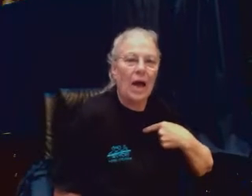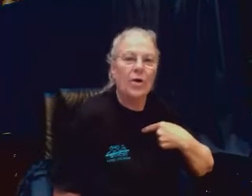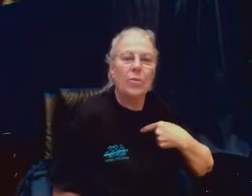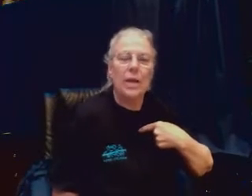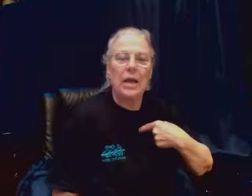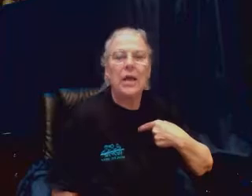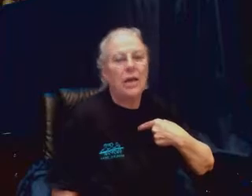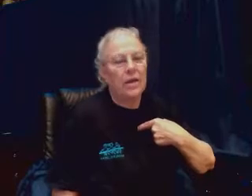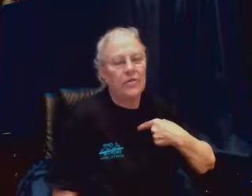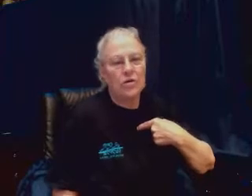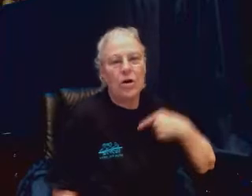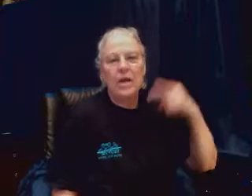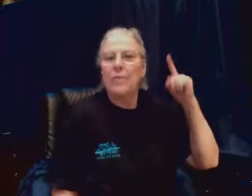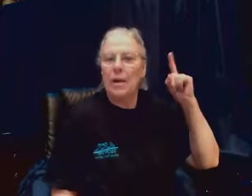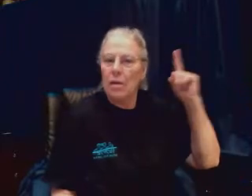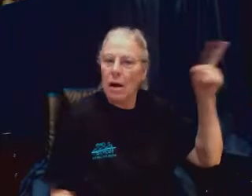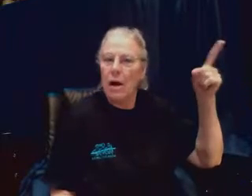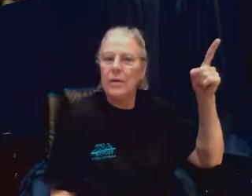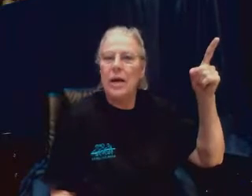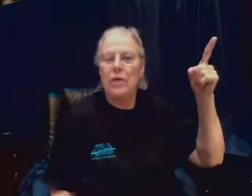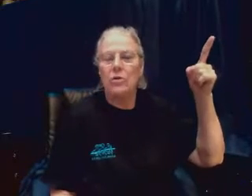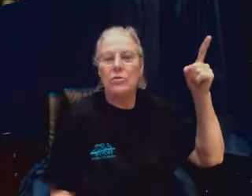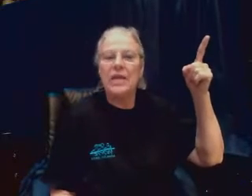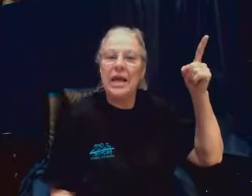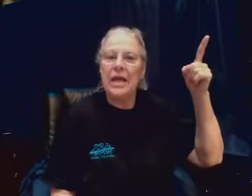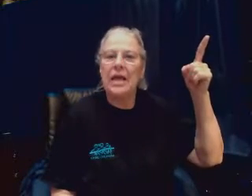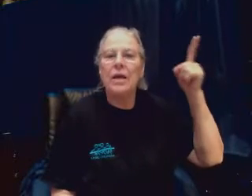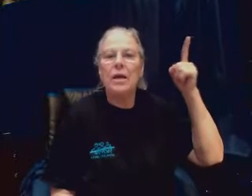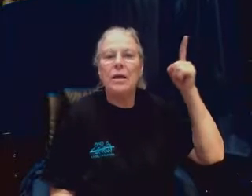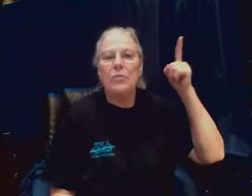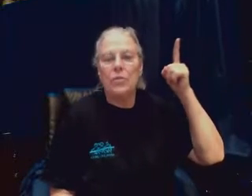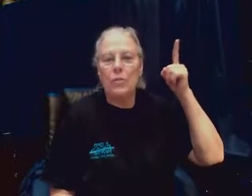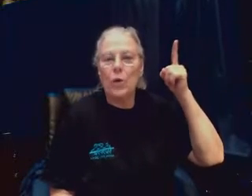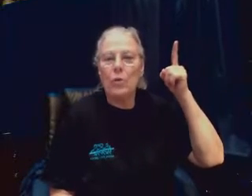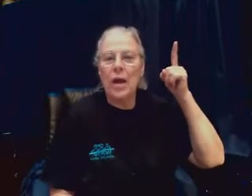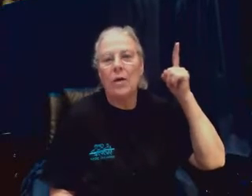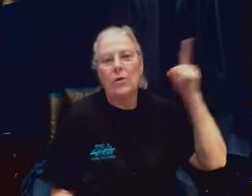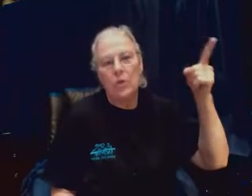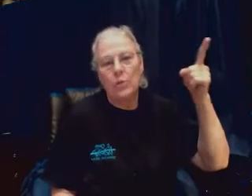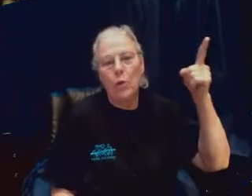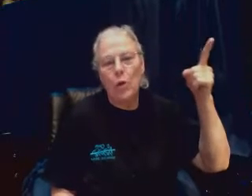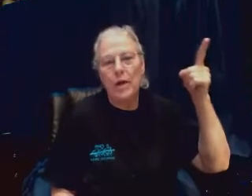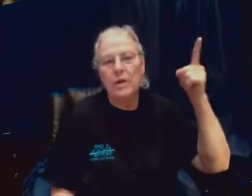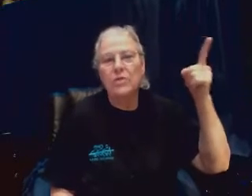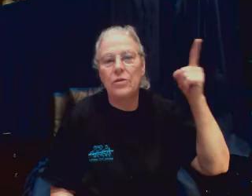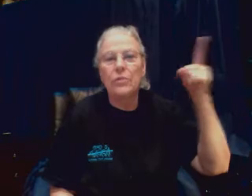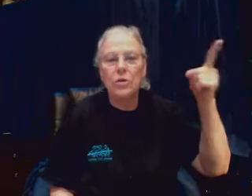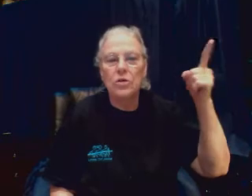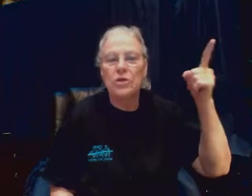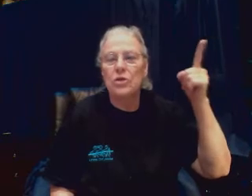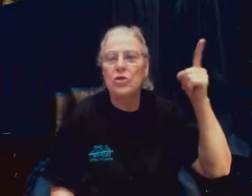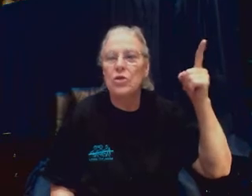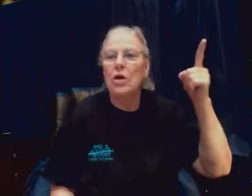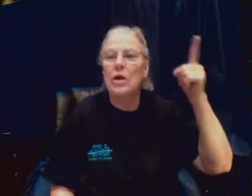or me. If you're talking about God and you use he with a pronoun, you're pointing to the person that you're talking